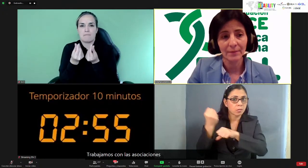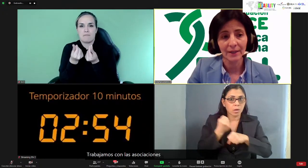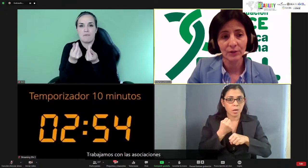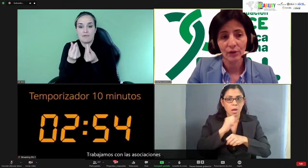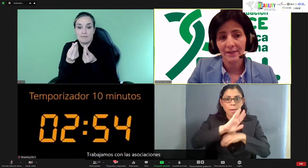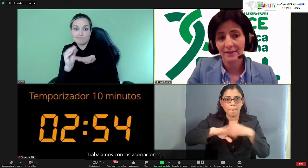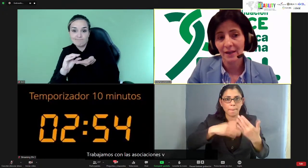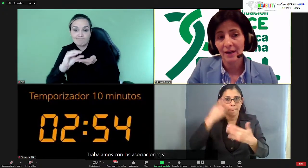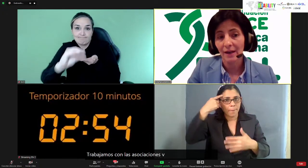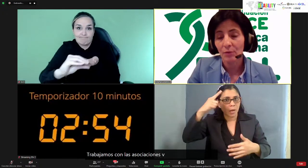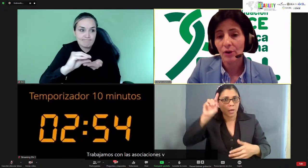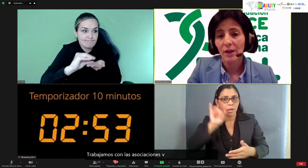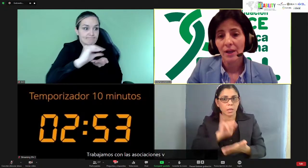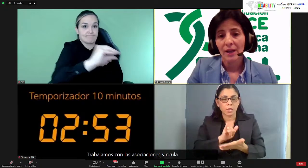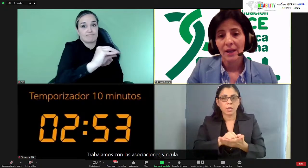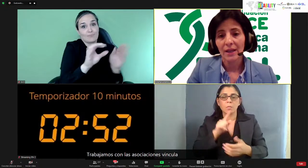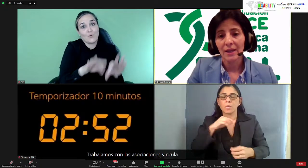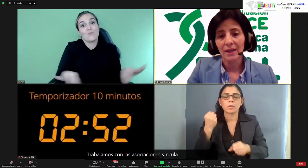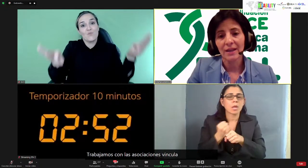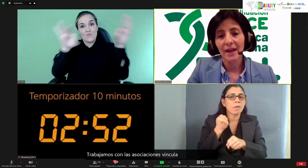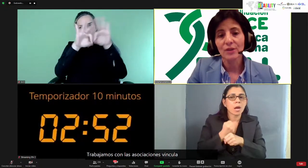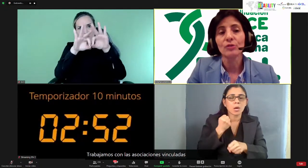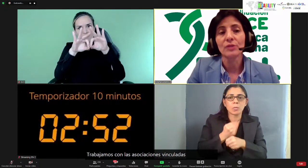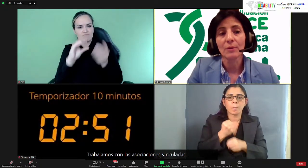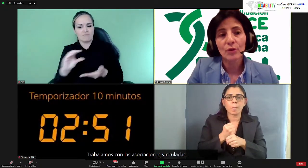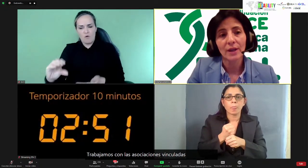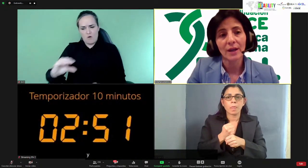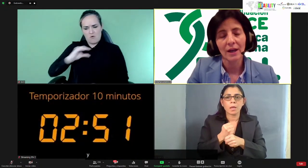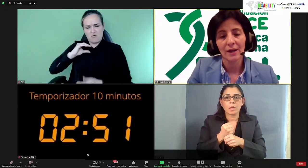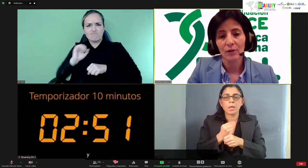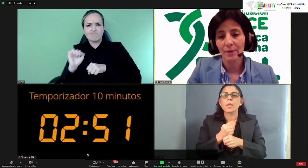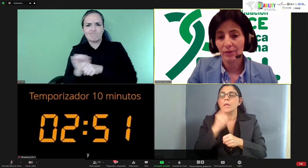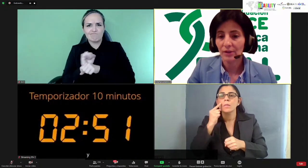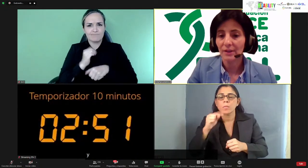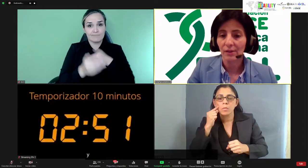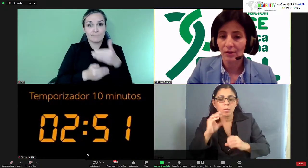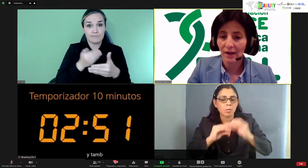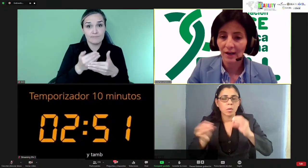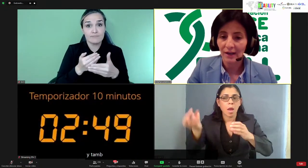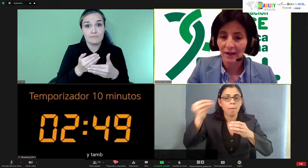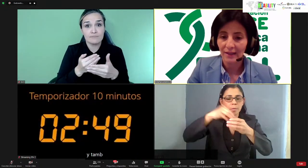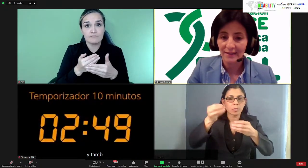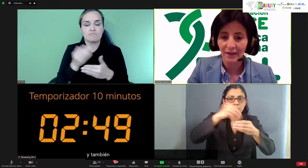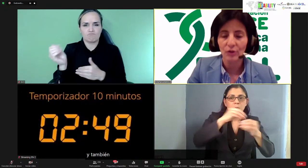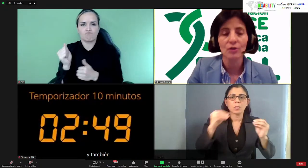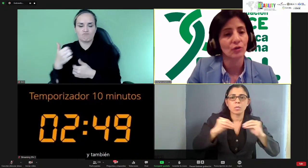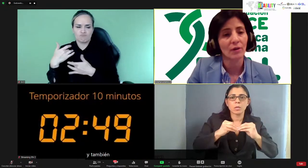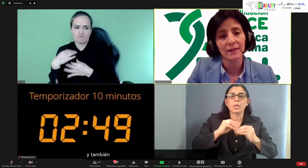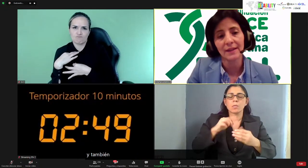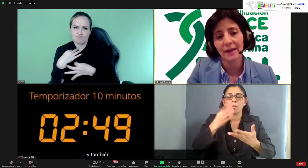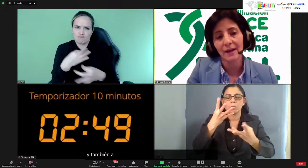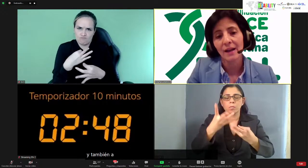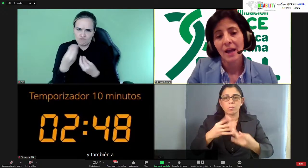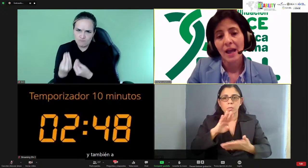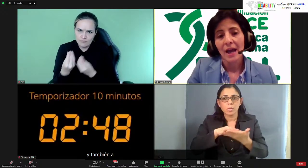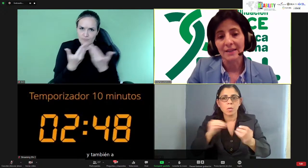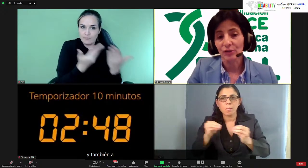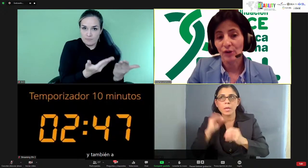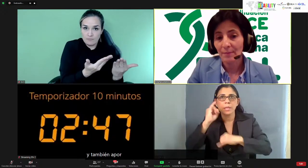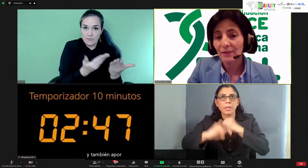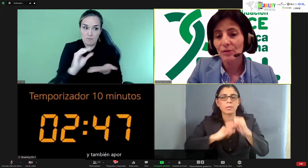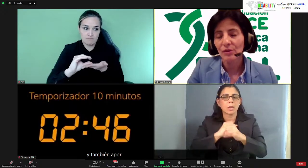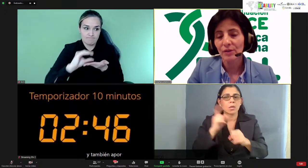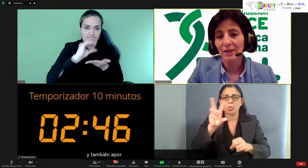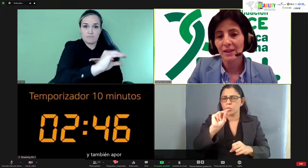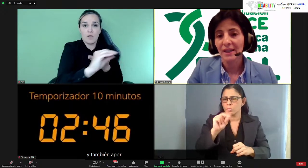fundamental for all of our tasks and international cooperation works on the